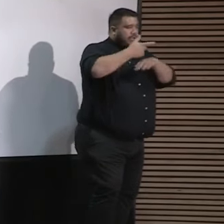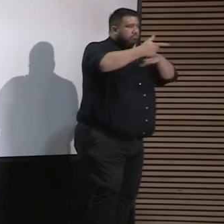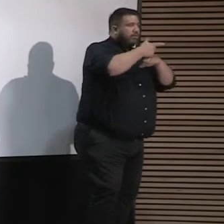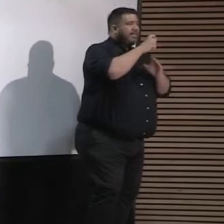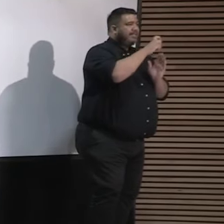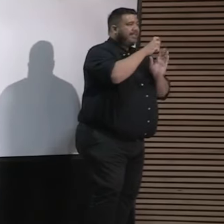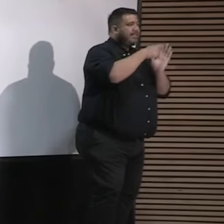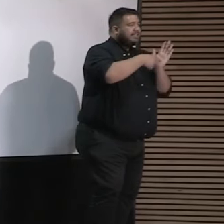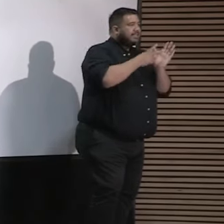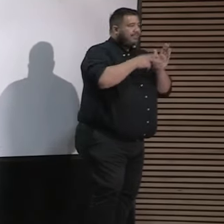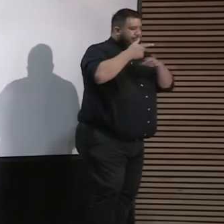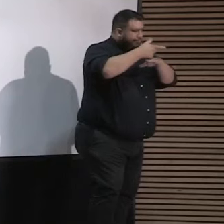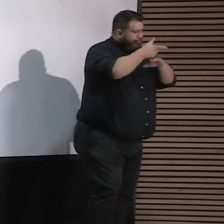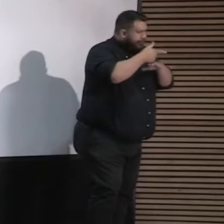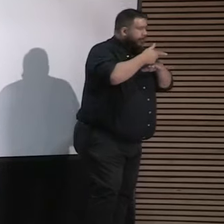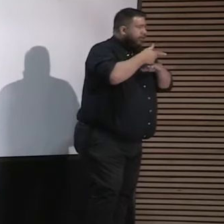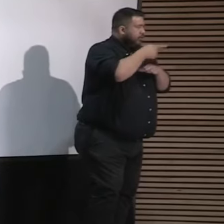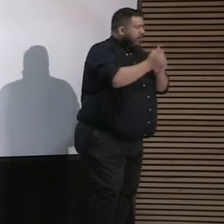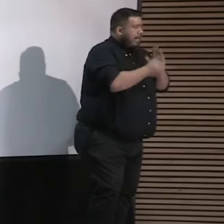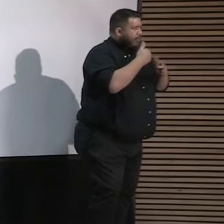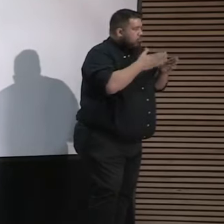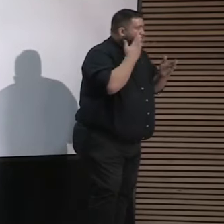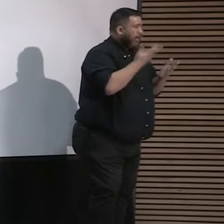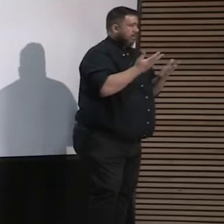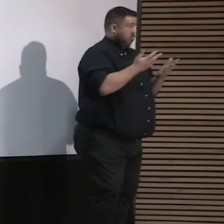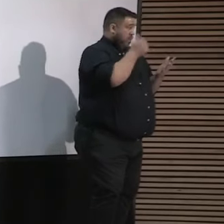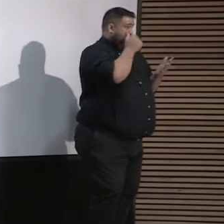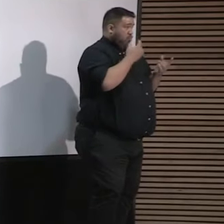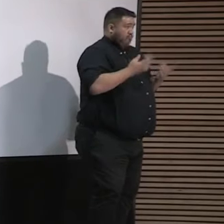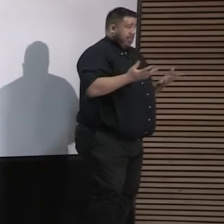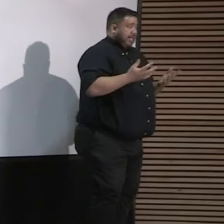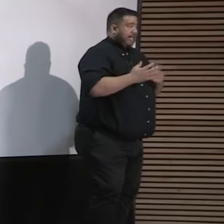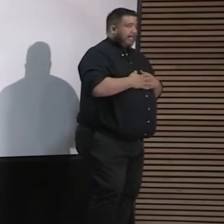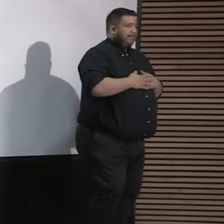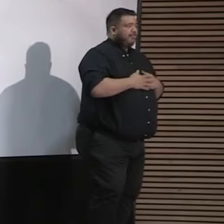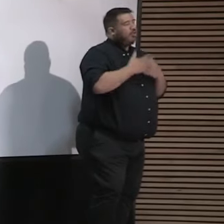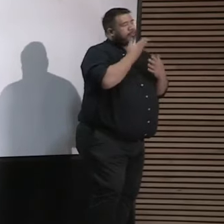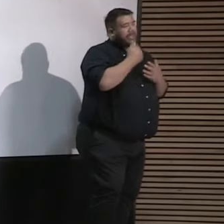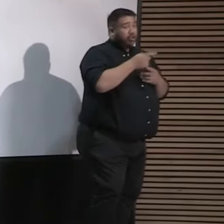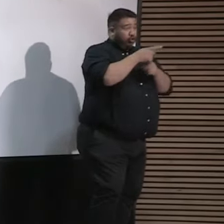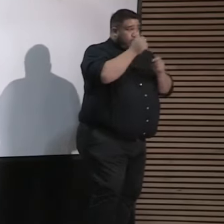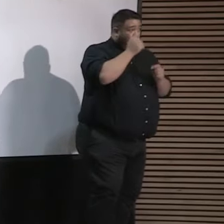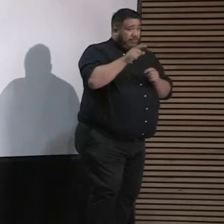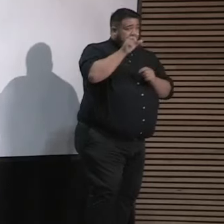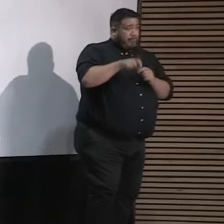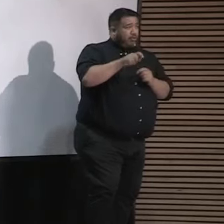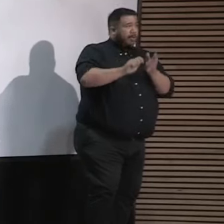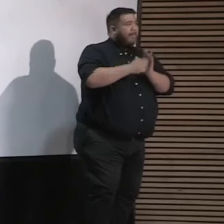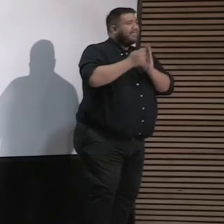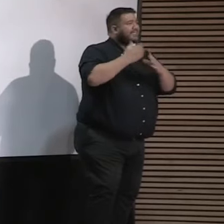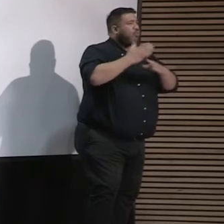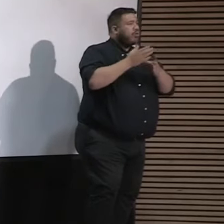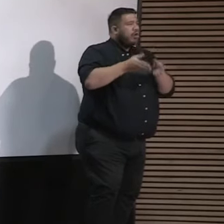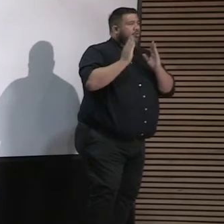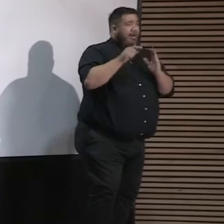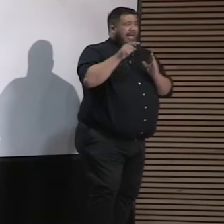she was out of her room to establish or not there was any contact. But really want to emphasise that a maintenance worker is not someone who has